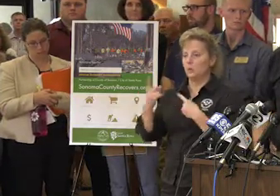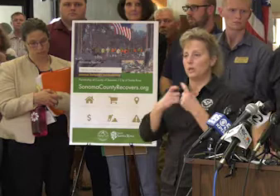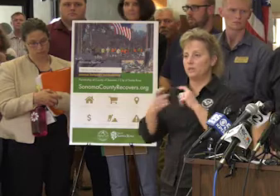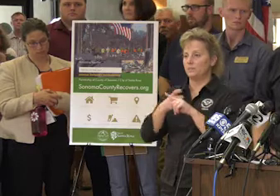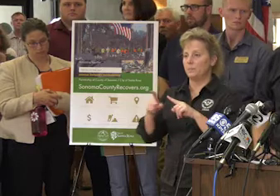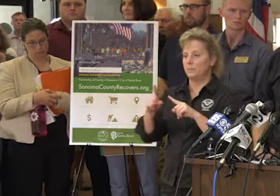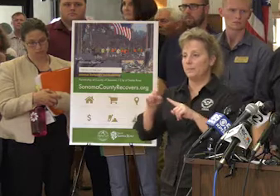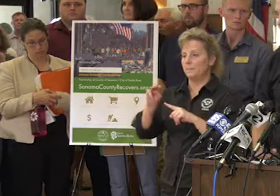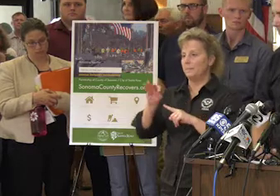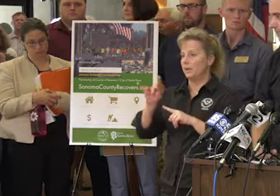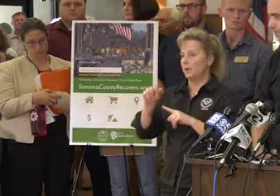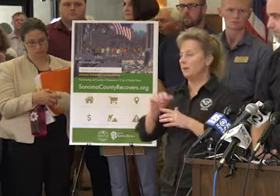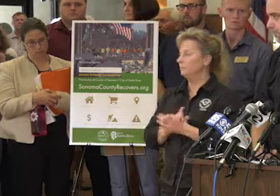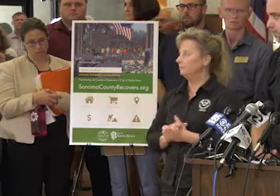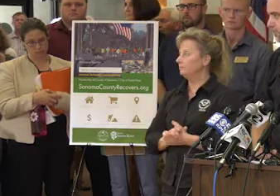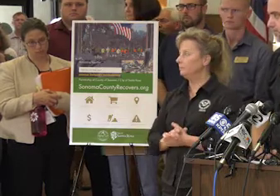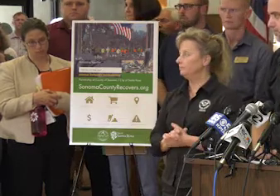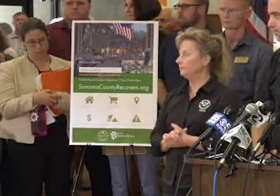from our media.